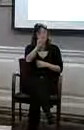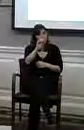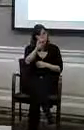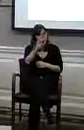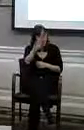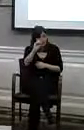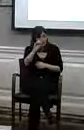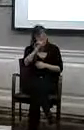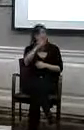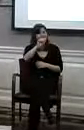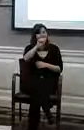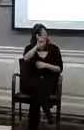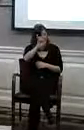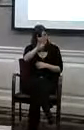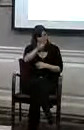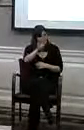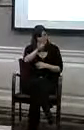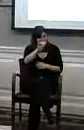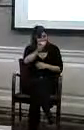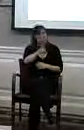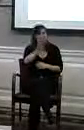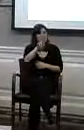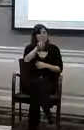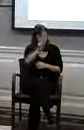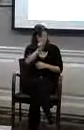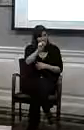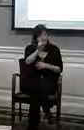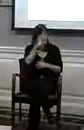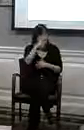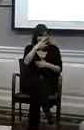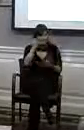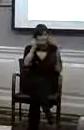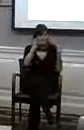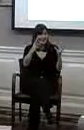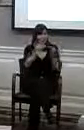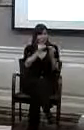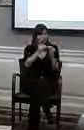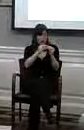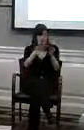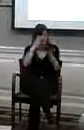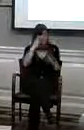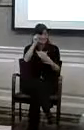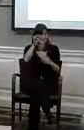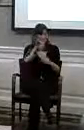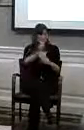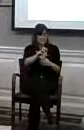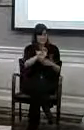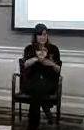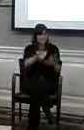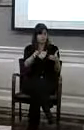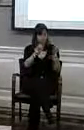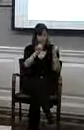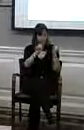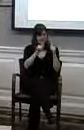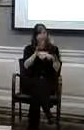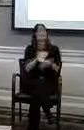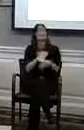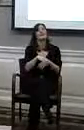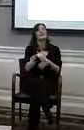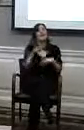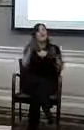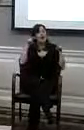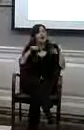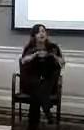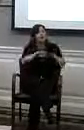US. She's very impressive. She's carried out trainings in over 20 countries and teaches on topics such as monitoring children's rights